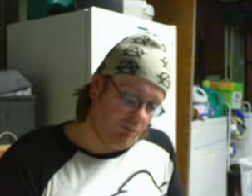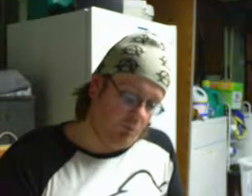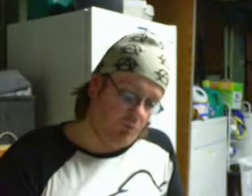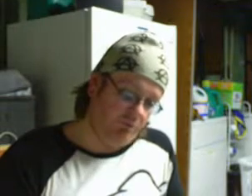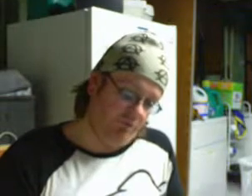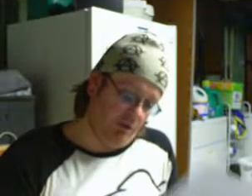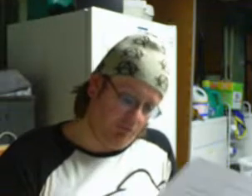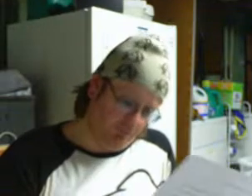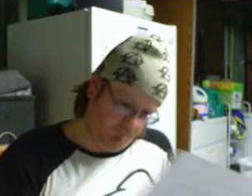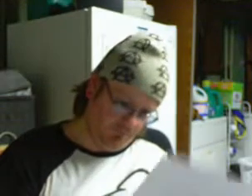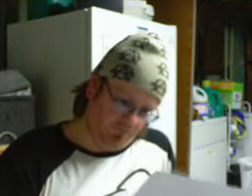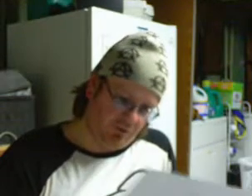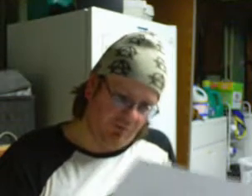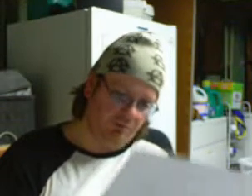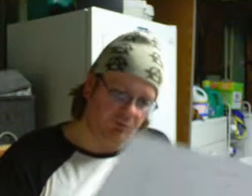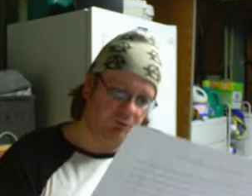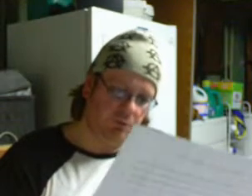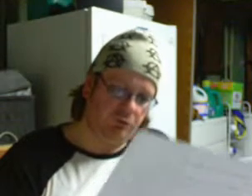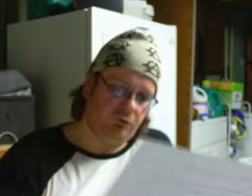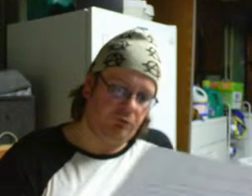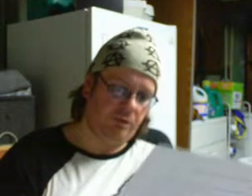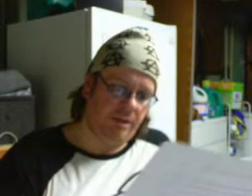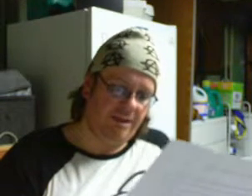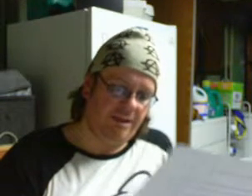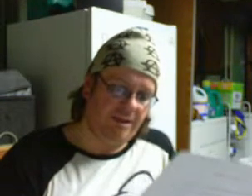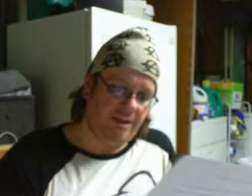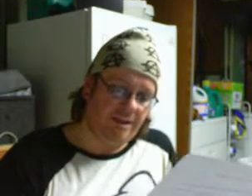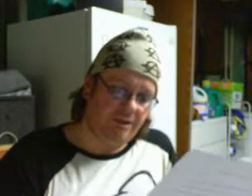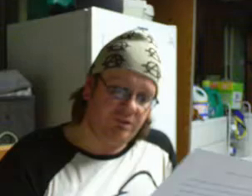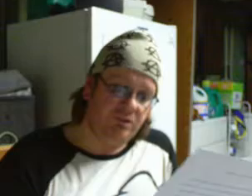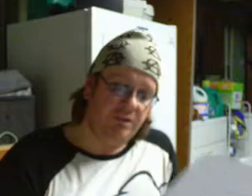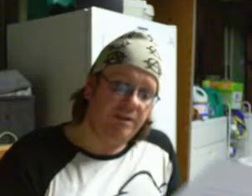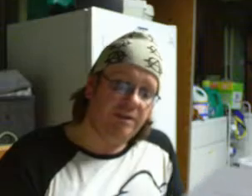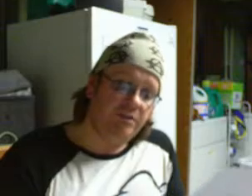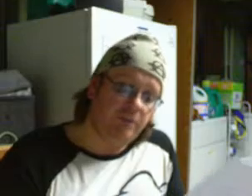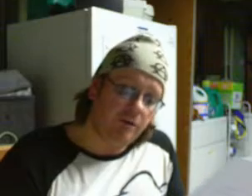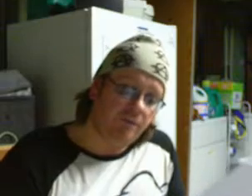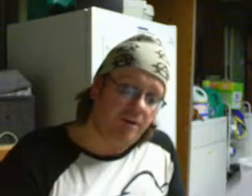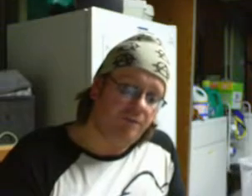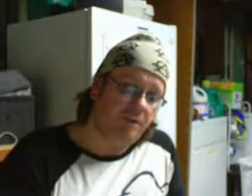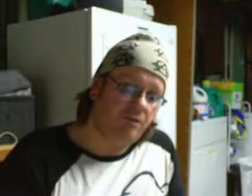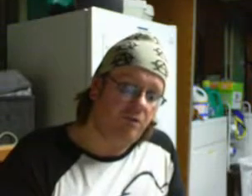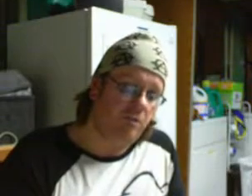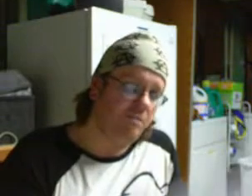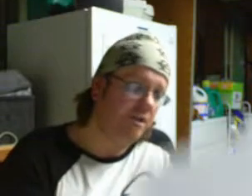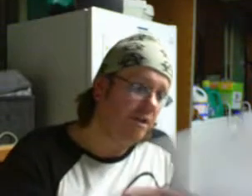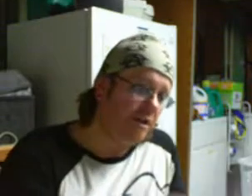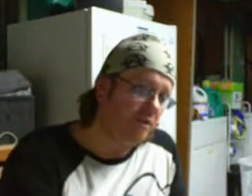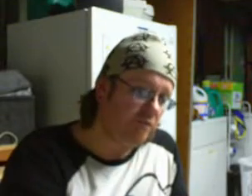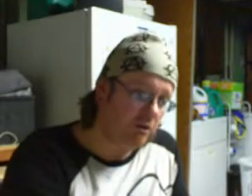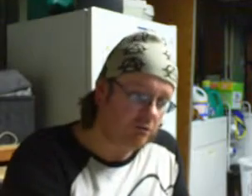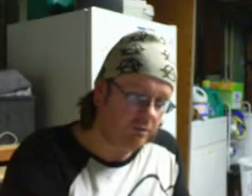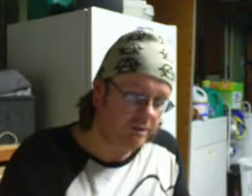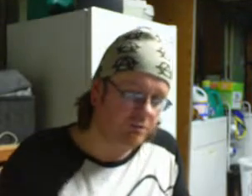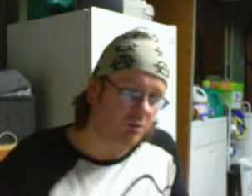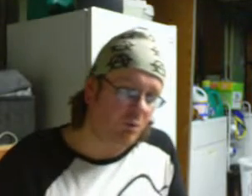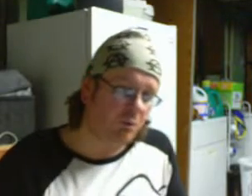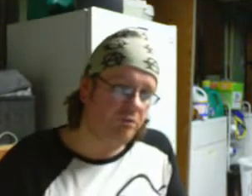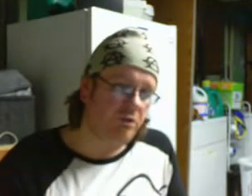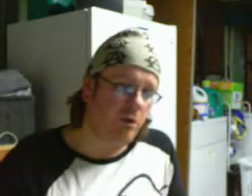horns of the altar. Solomon was told, 'You should know that Adonijah is terrified of King Solomon and is now clinging to the horns of the altar,